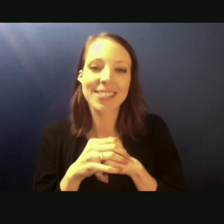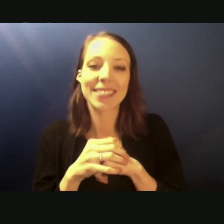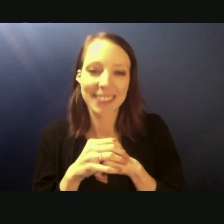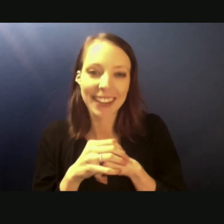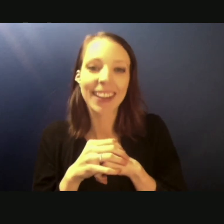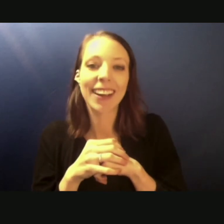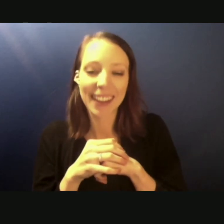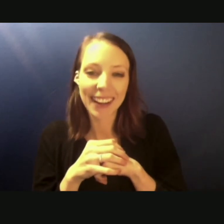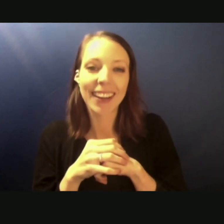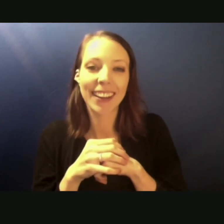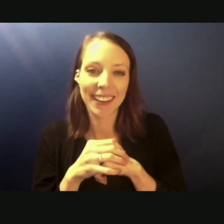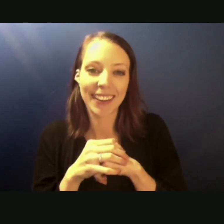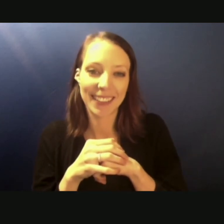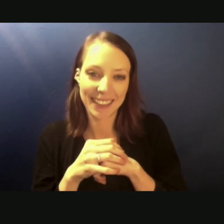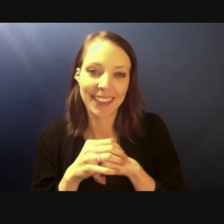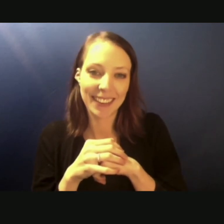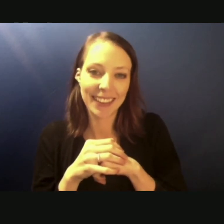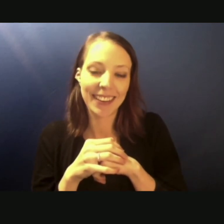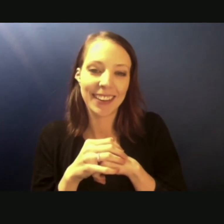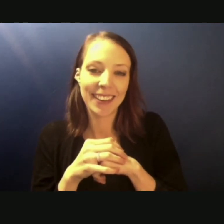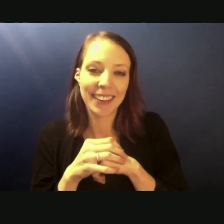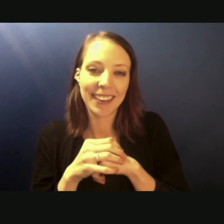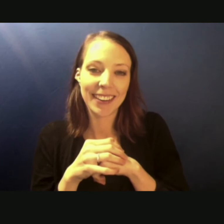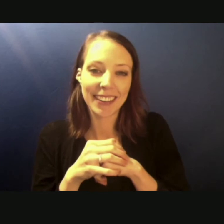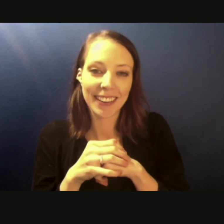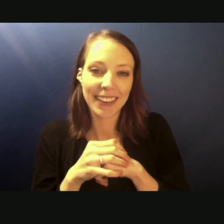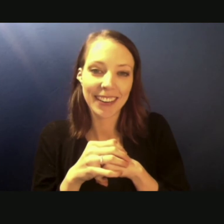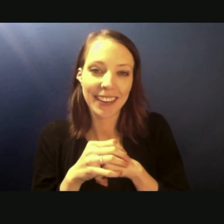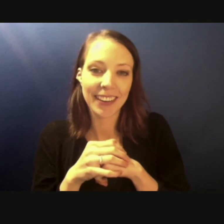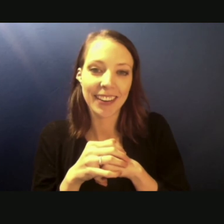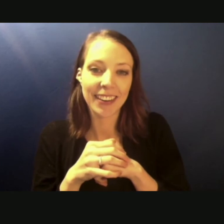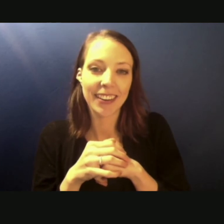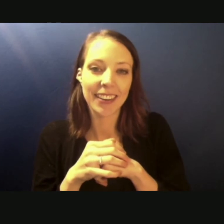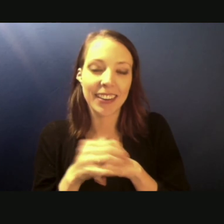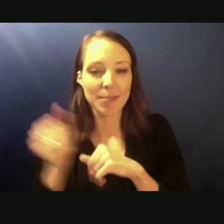influenced how I grew up. So like my father